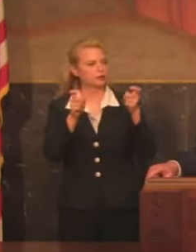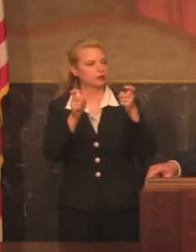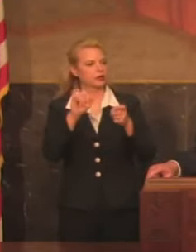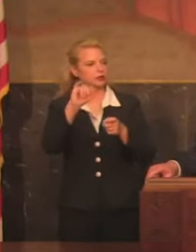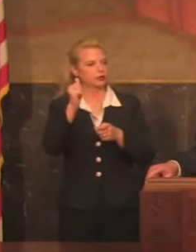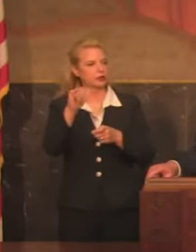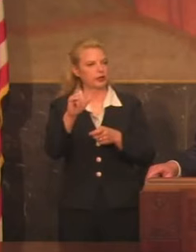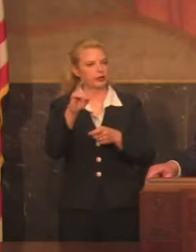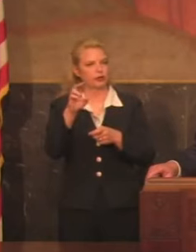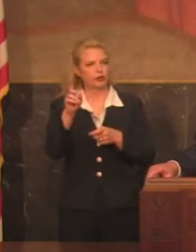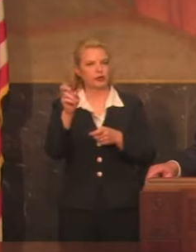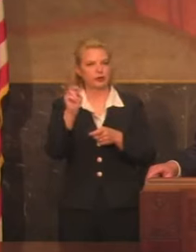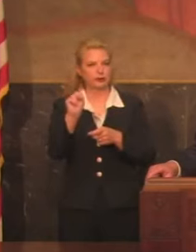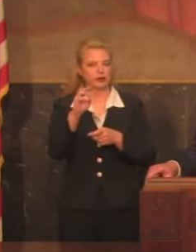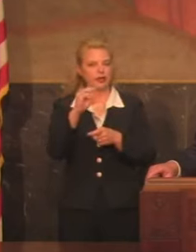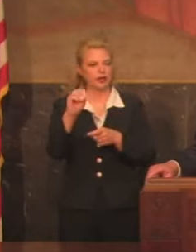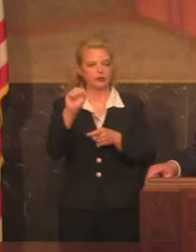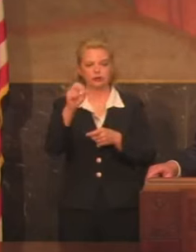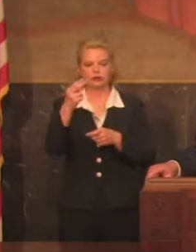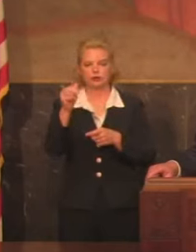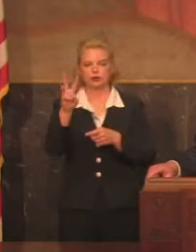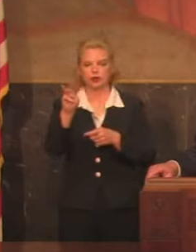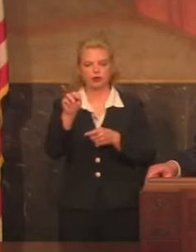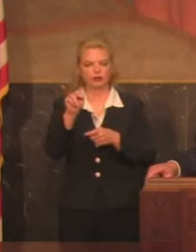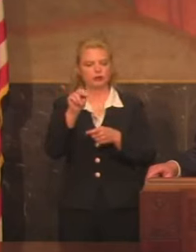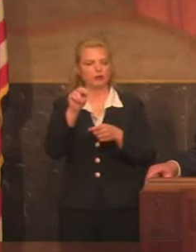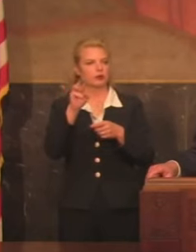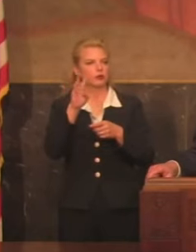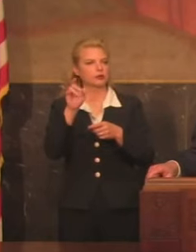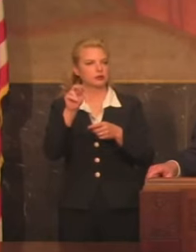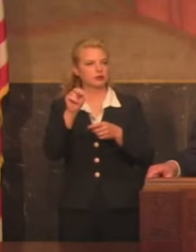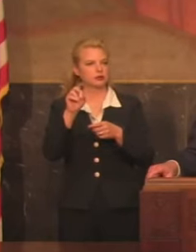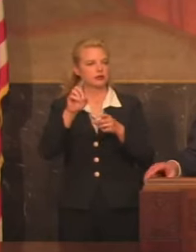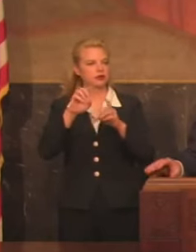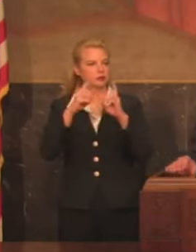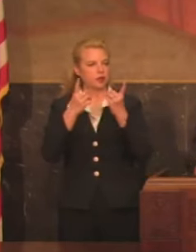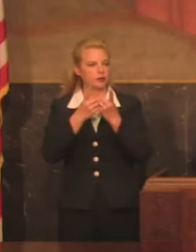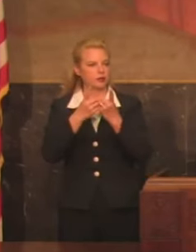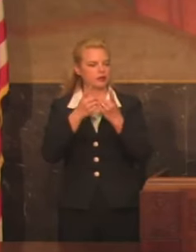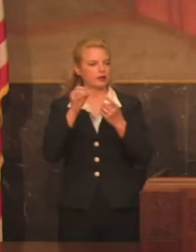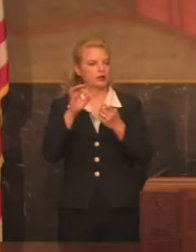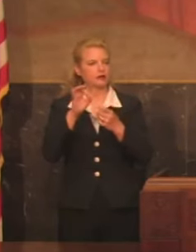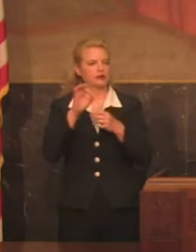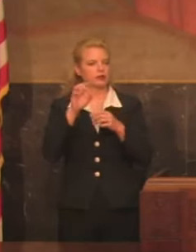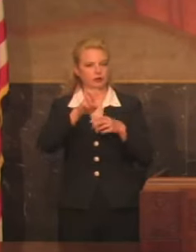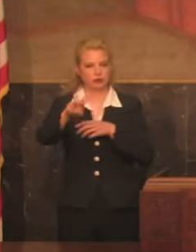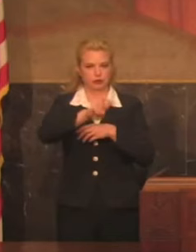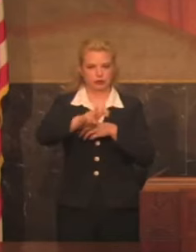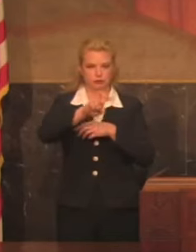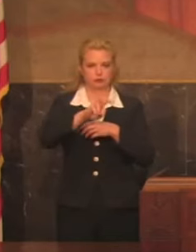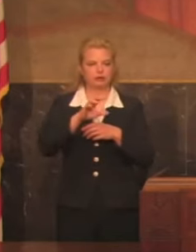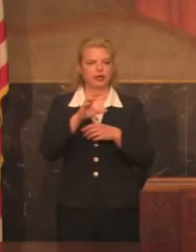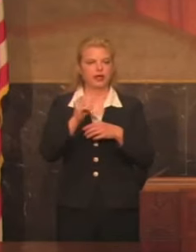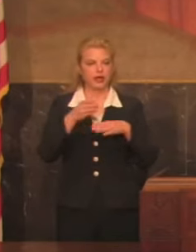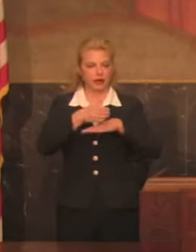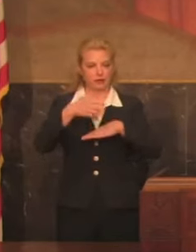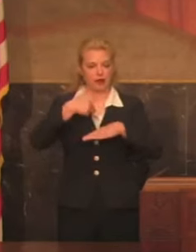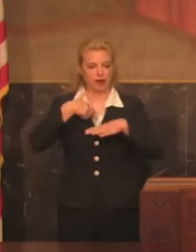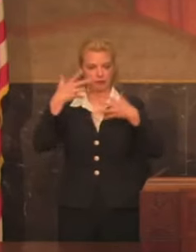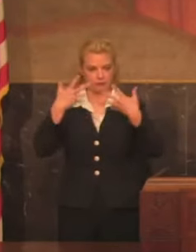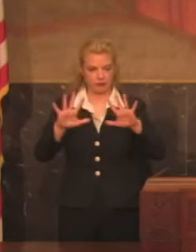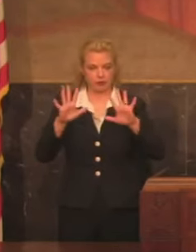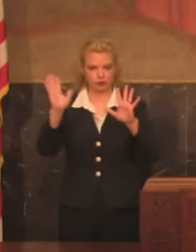with me today, as well as Sean Wilson, Secretary of the Department of Transportation, and following my prepared comments, you may